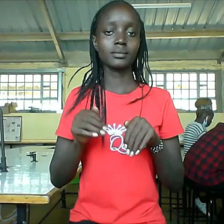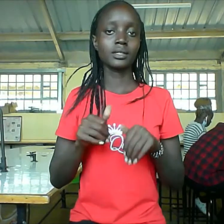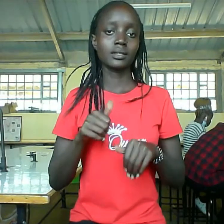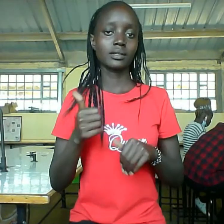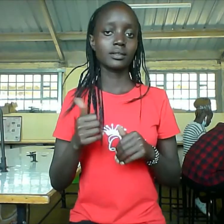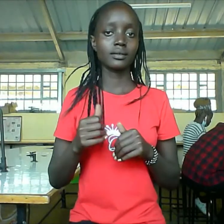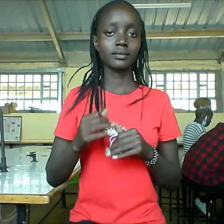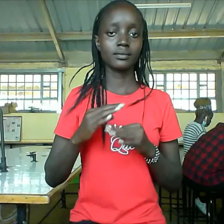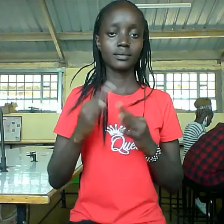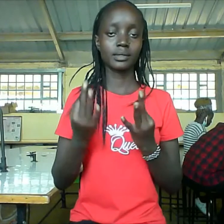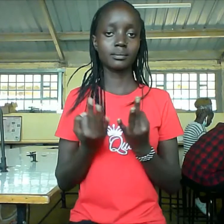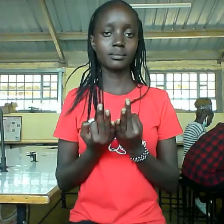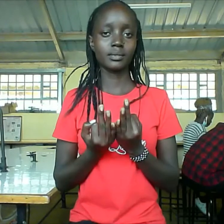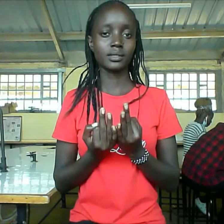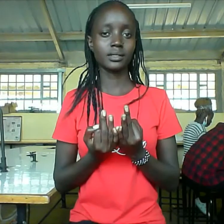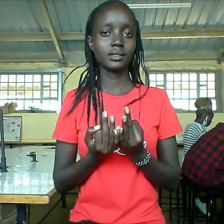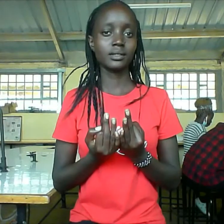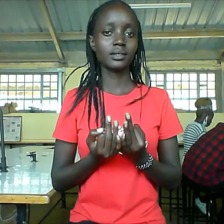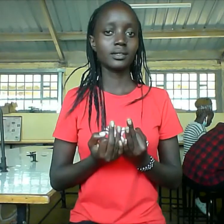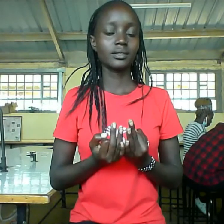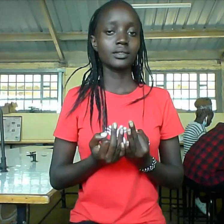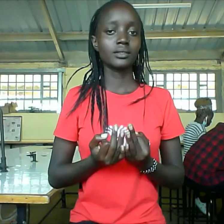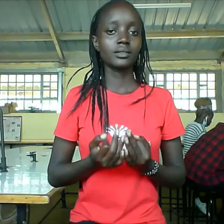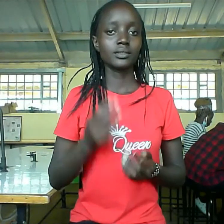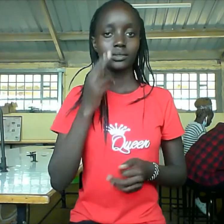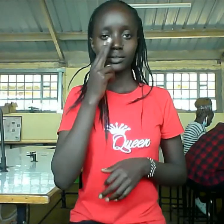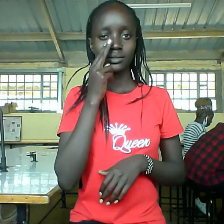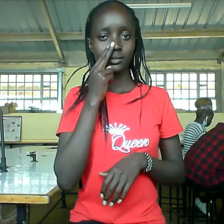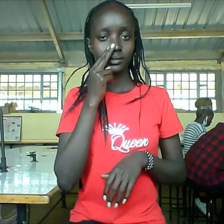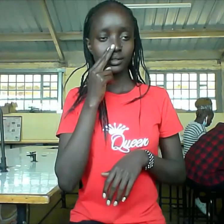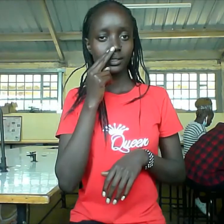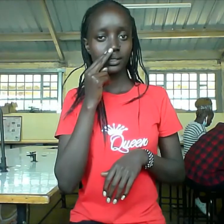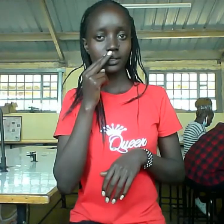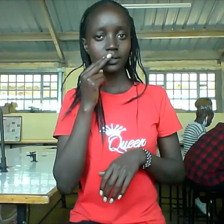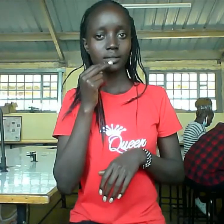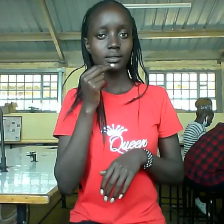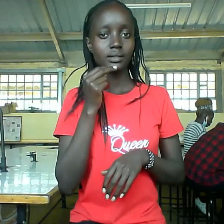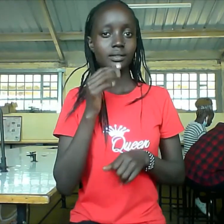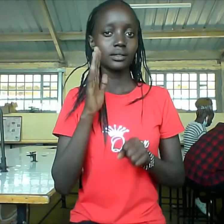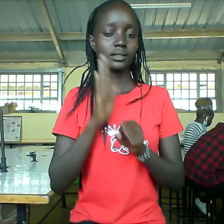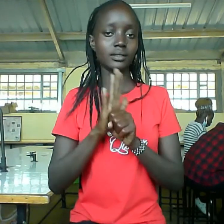found it so amusing. That's why they did not stop dancing.